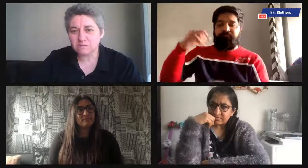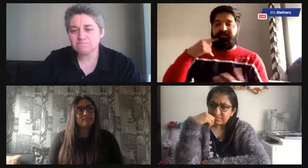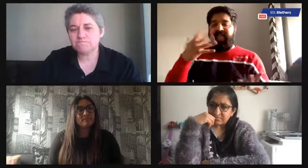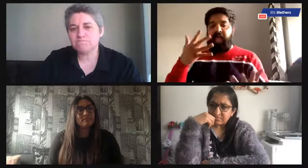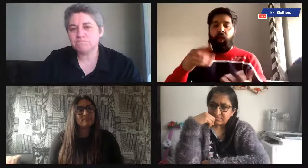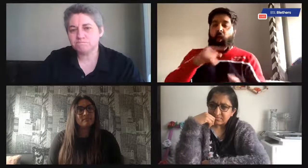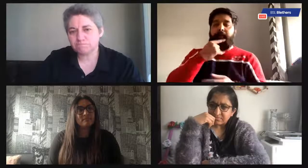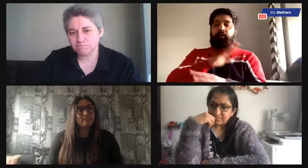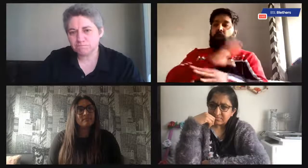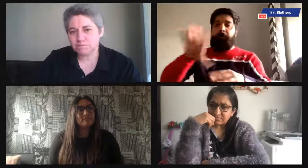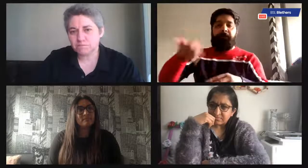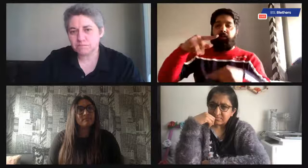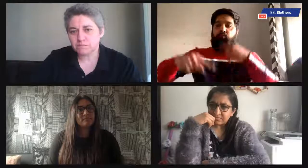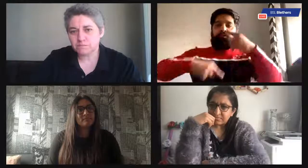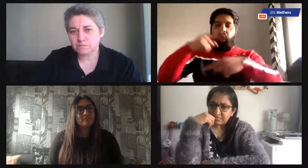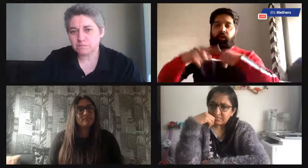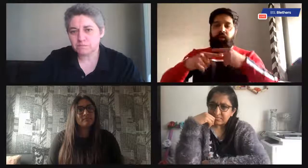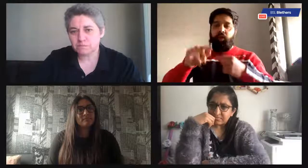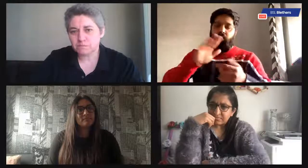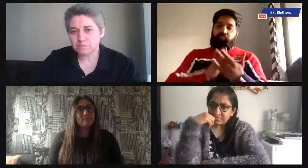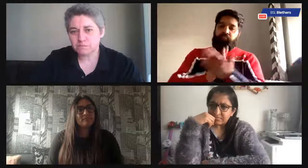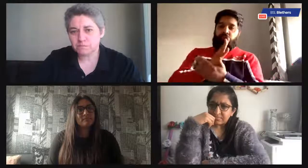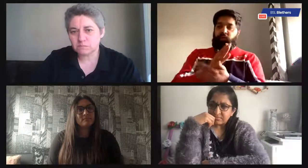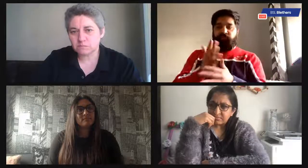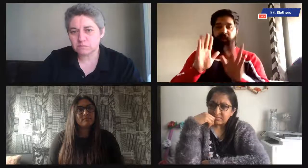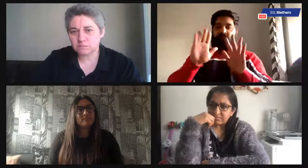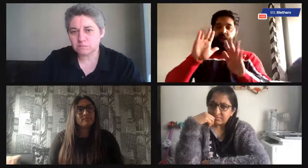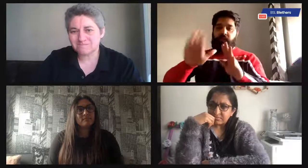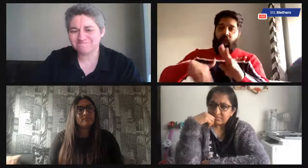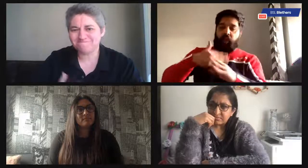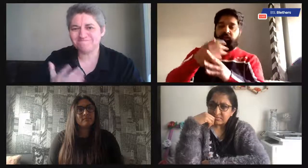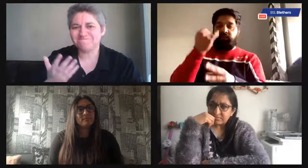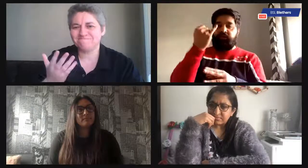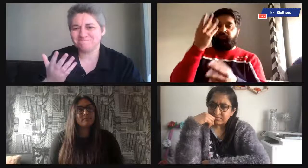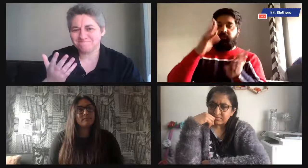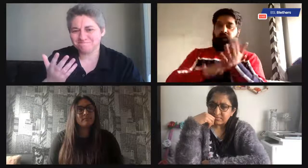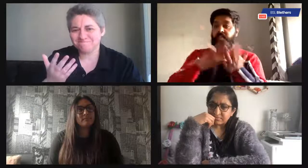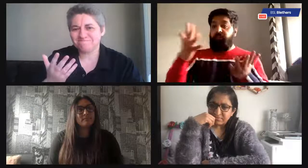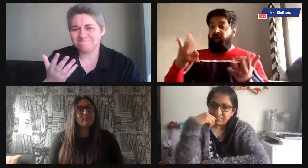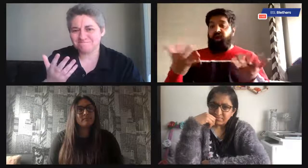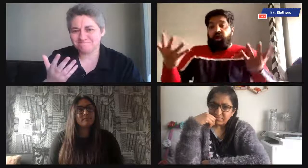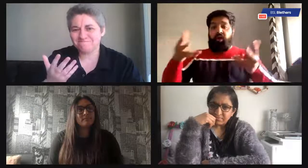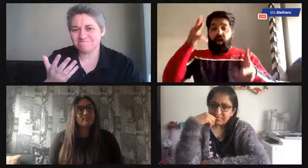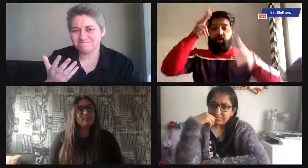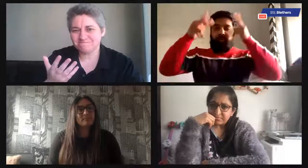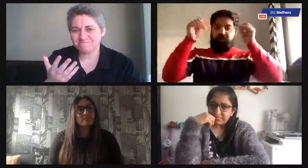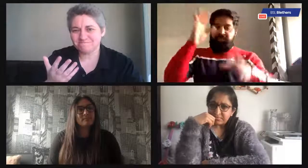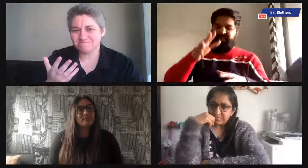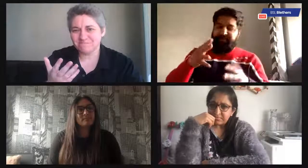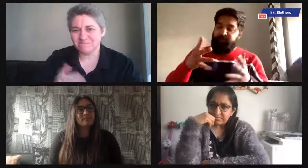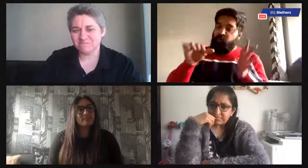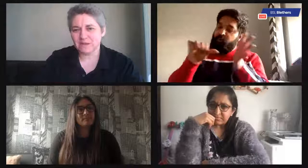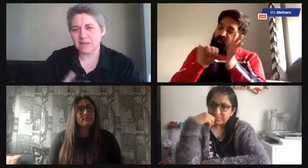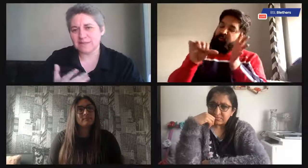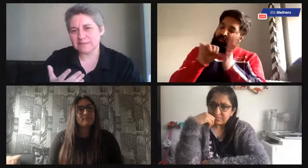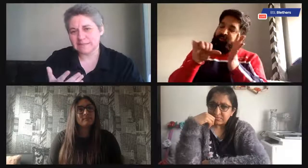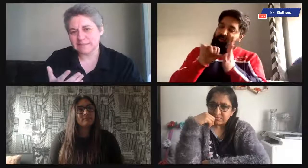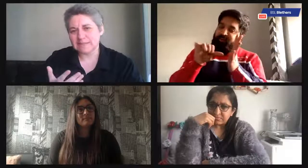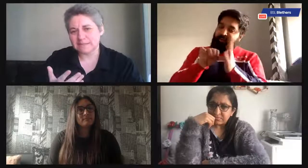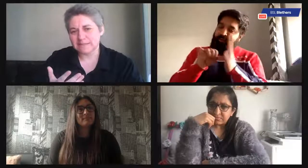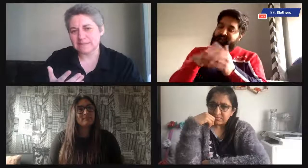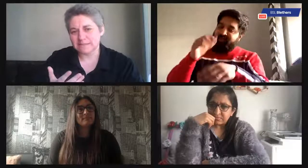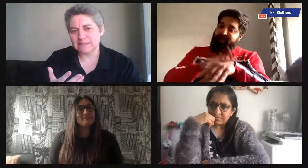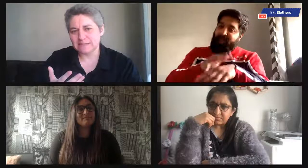it's difficult just now at the moment because the councils are not picking up on recycling stuff